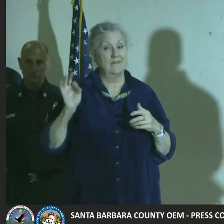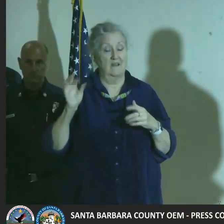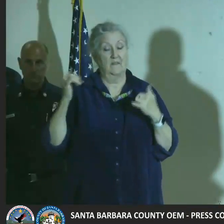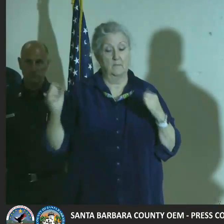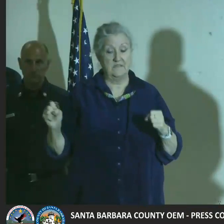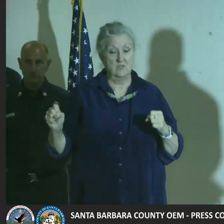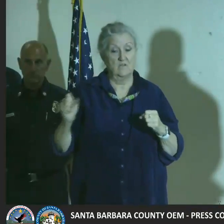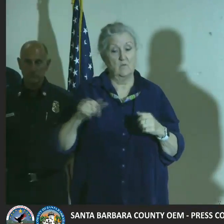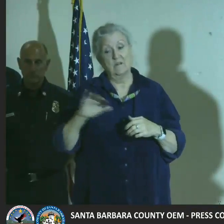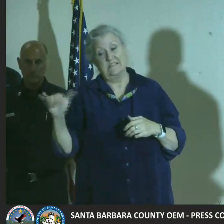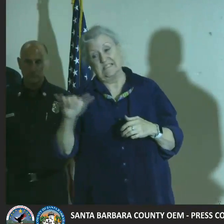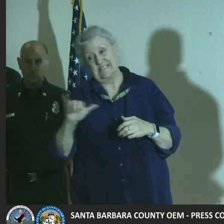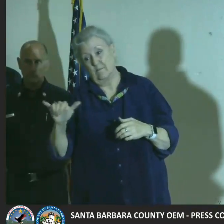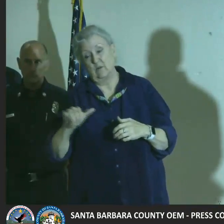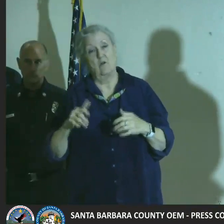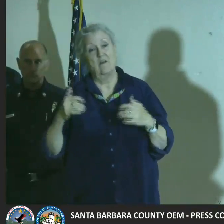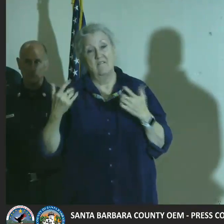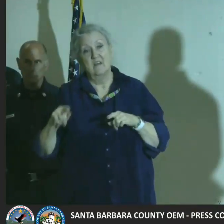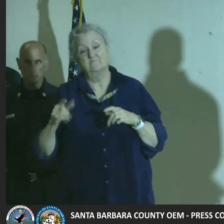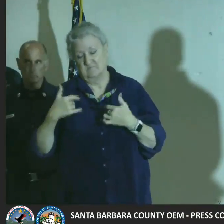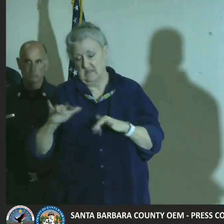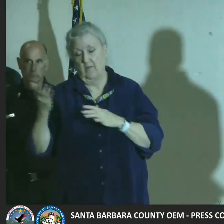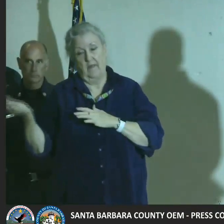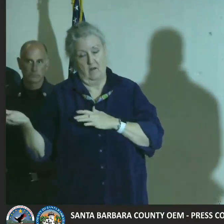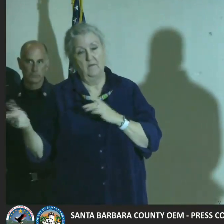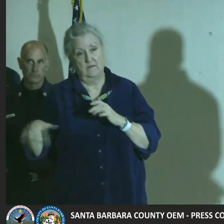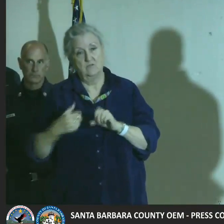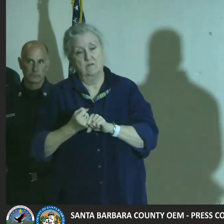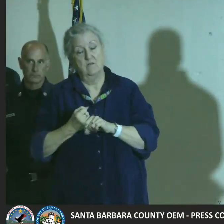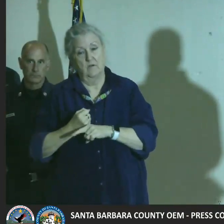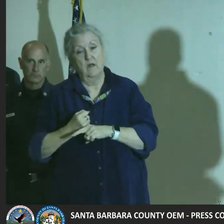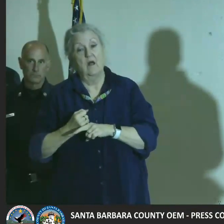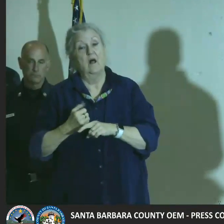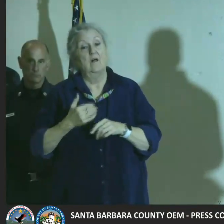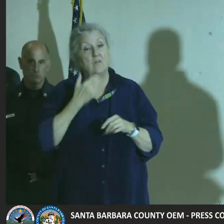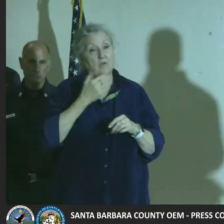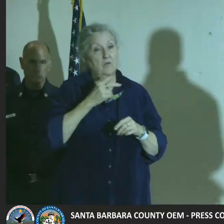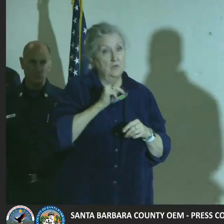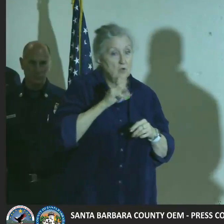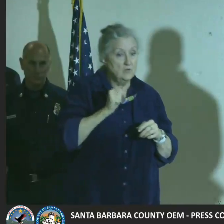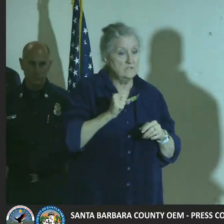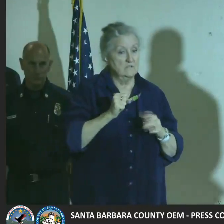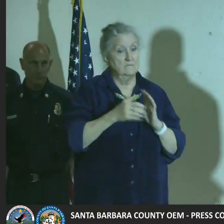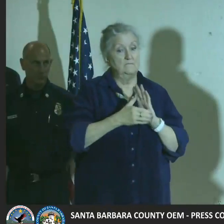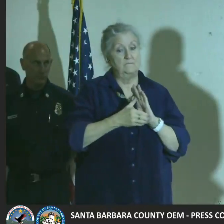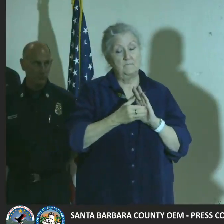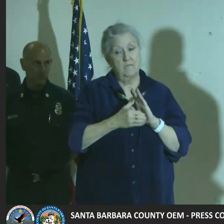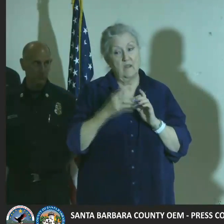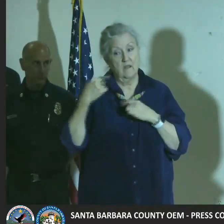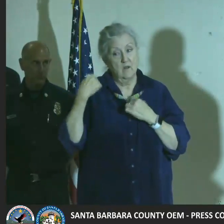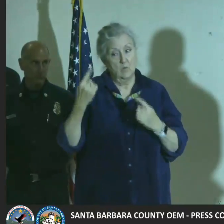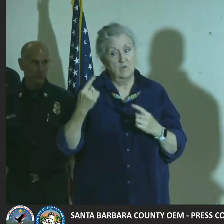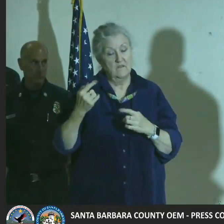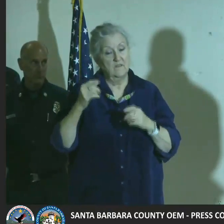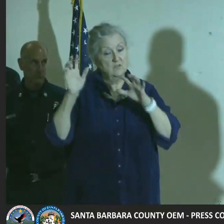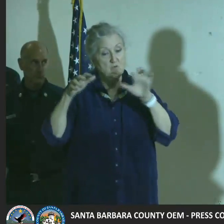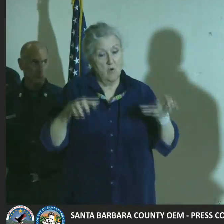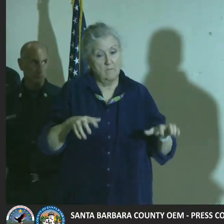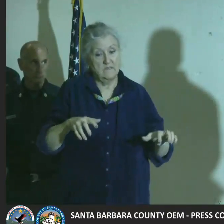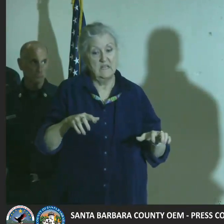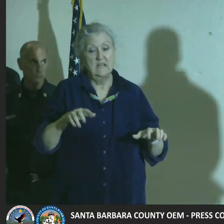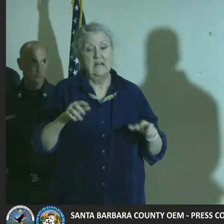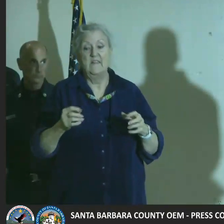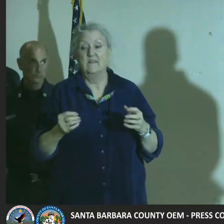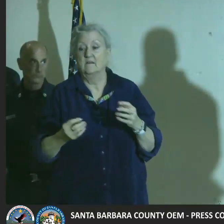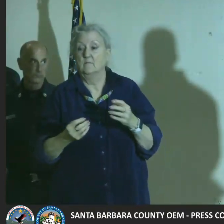potential for a similar event is still there this year. The good news is, with the series of storms that we've just had, the vegetation